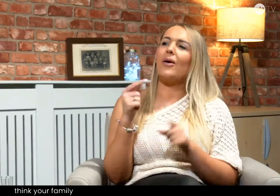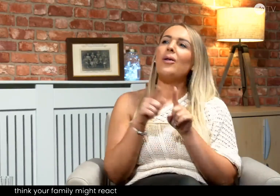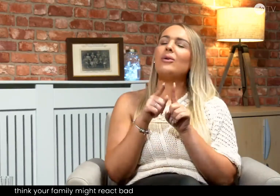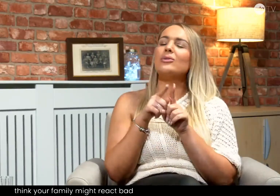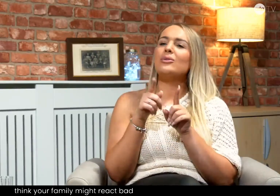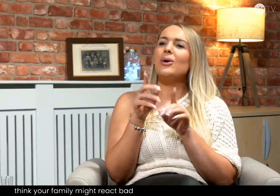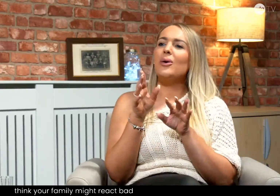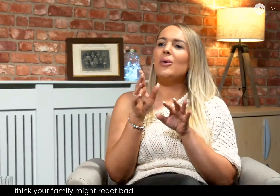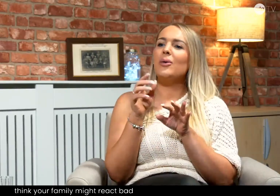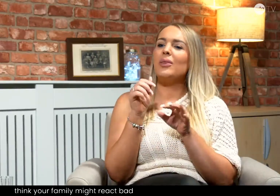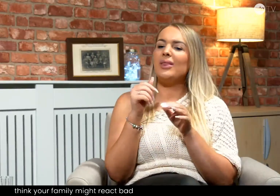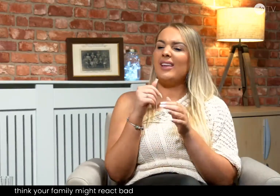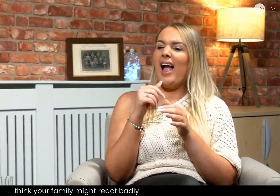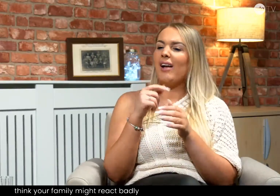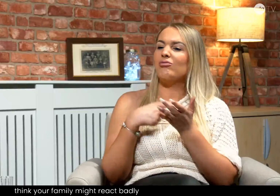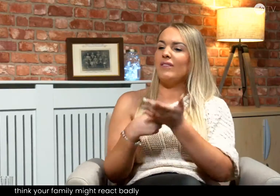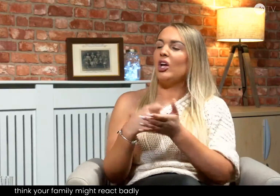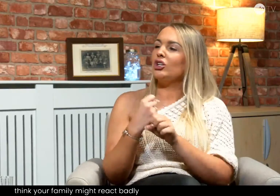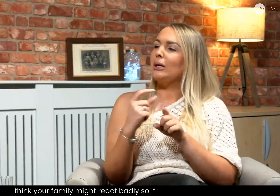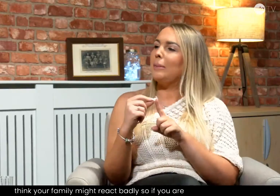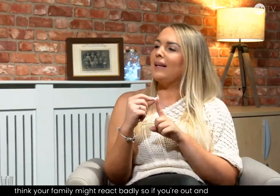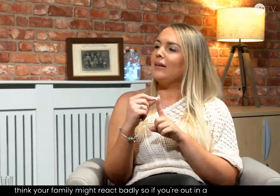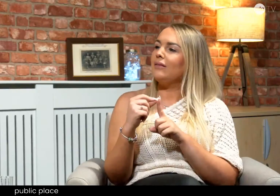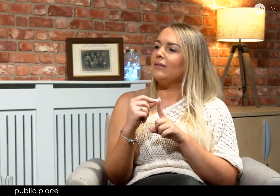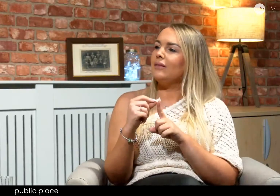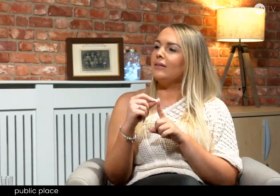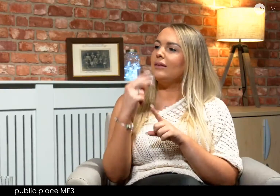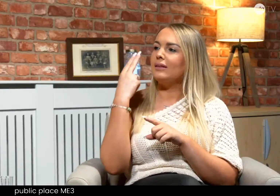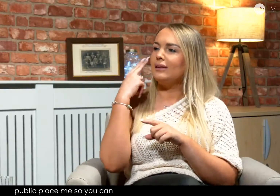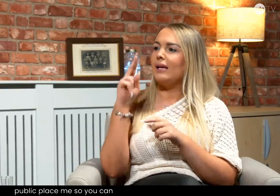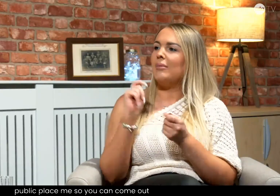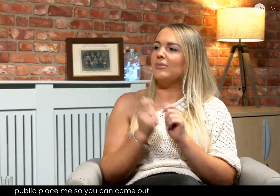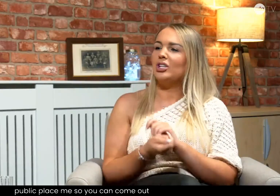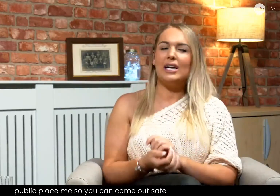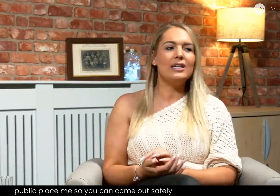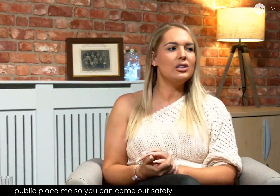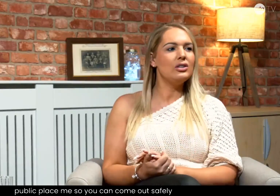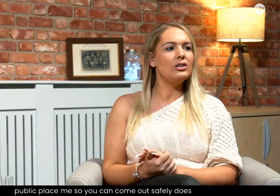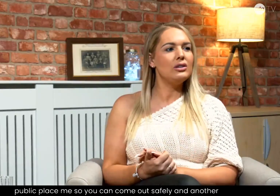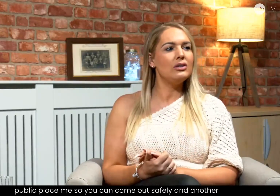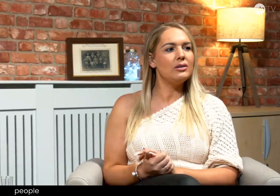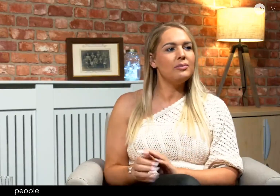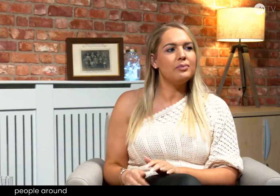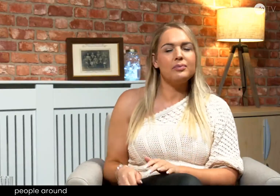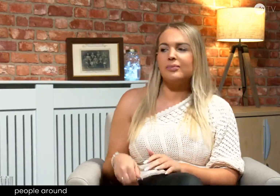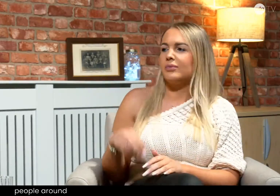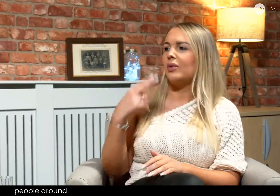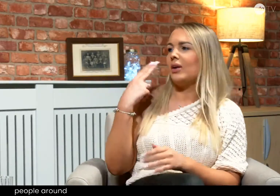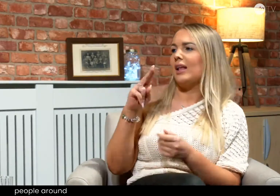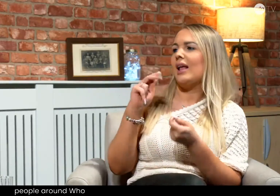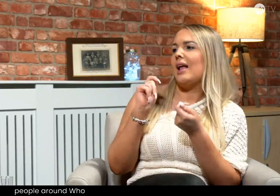you're out in a public place and you feel you can come out safely, it means there's other people around who can support with that.